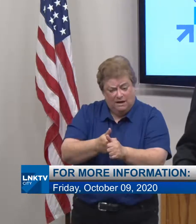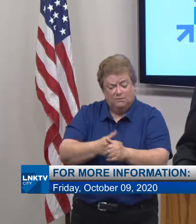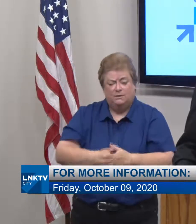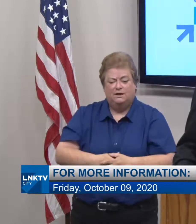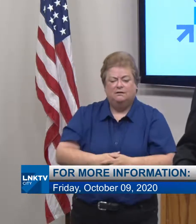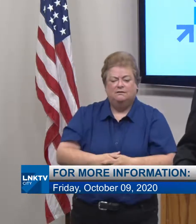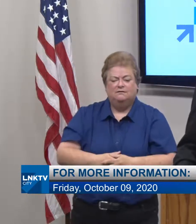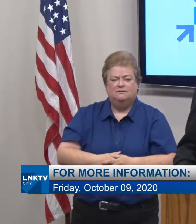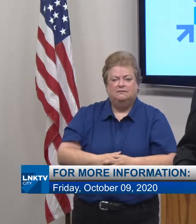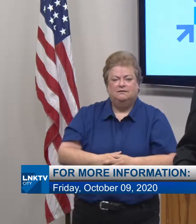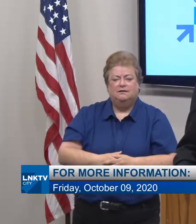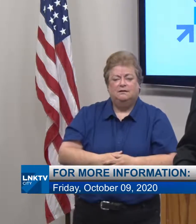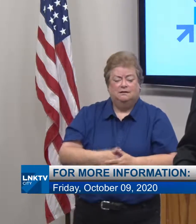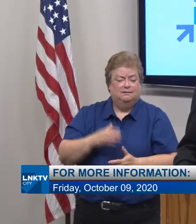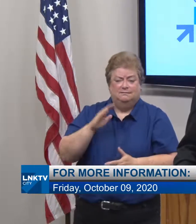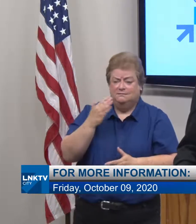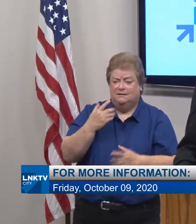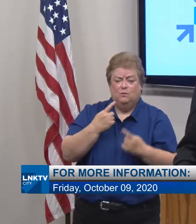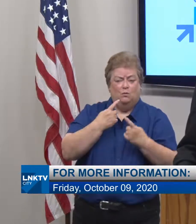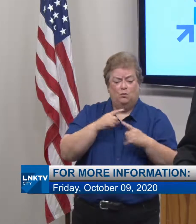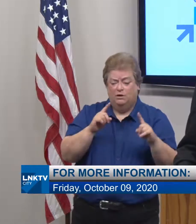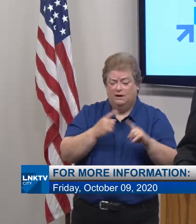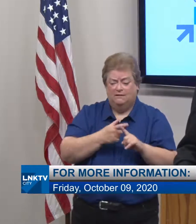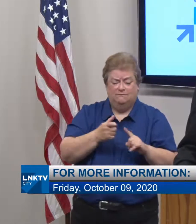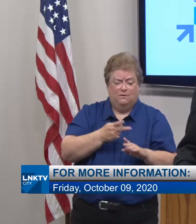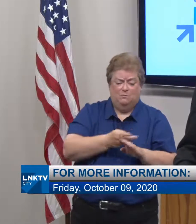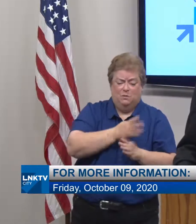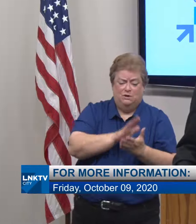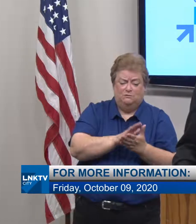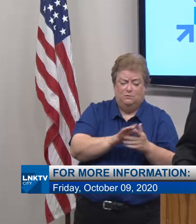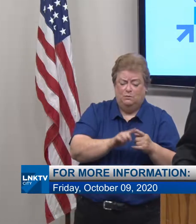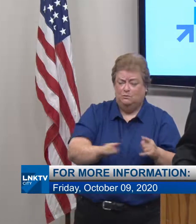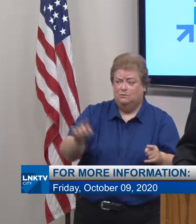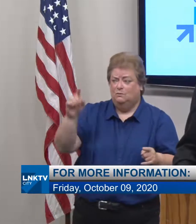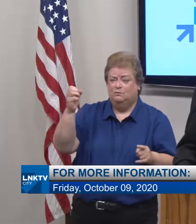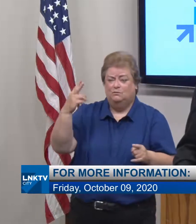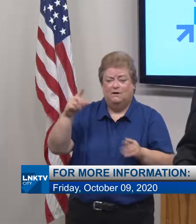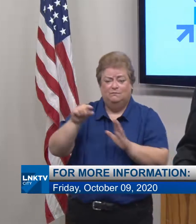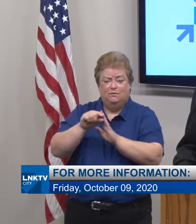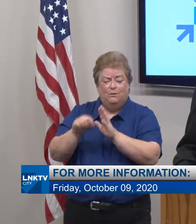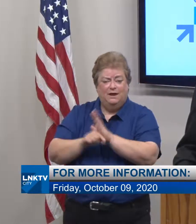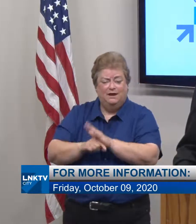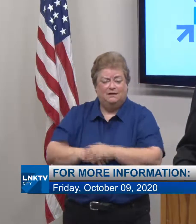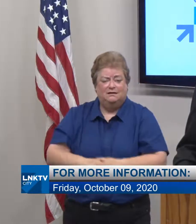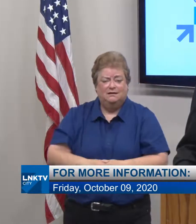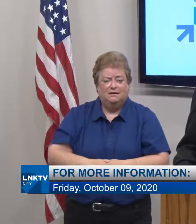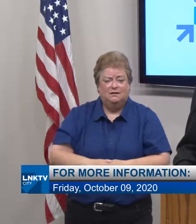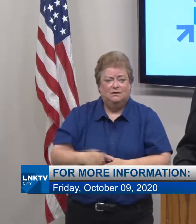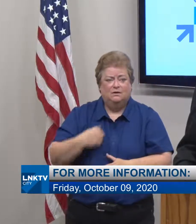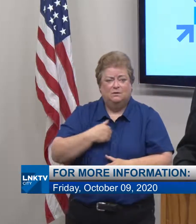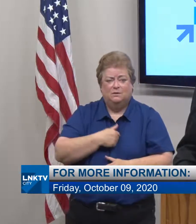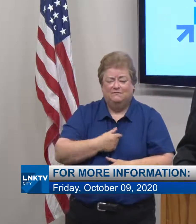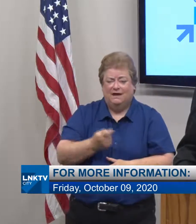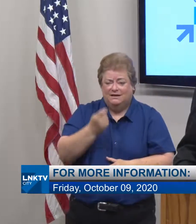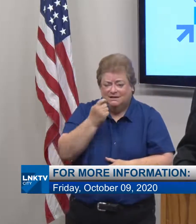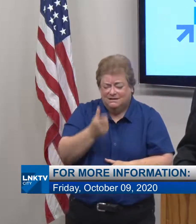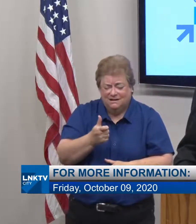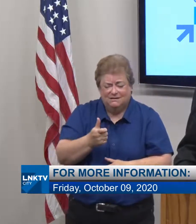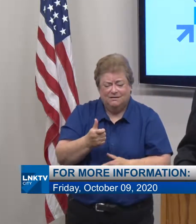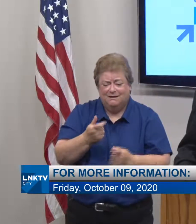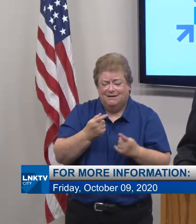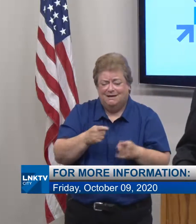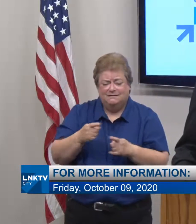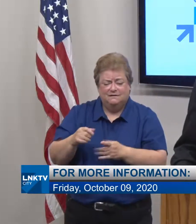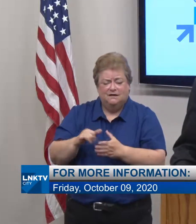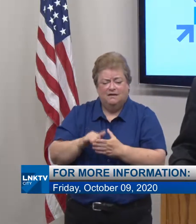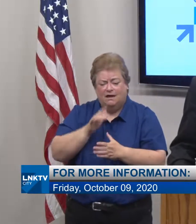It's working. I mean, it's working preschool through 12th grade. And we've had very little, if any, incident that would